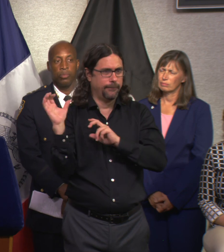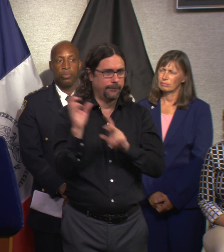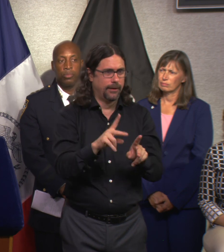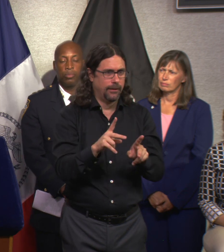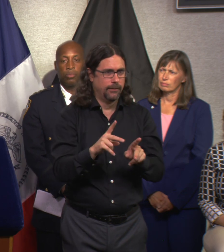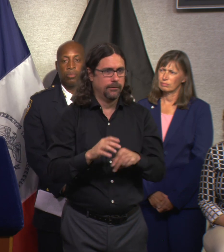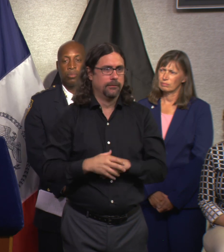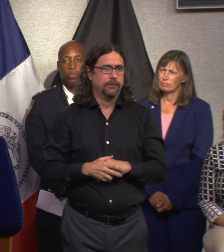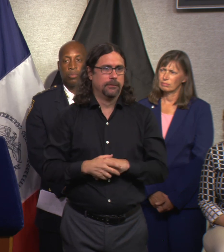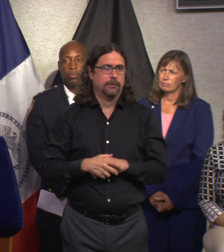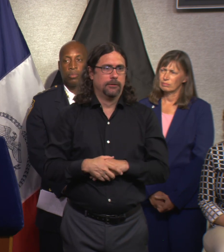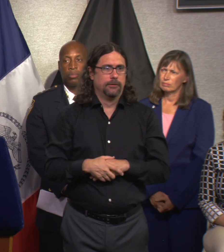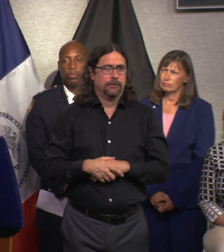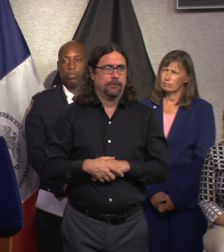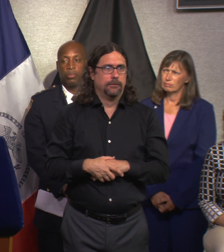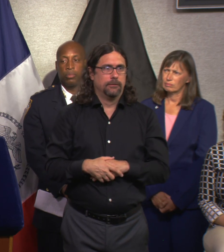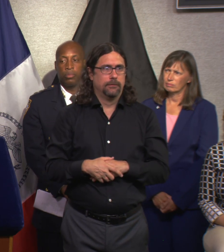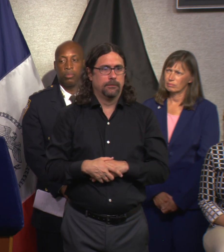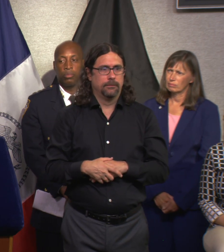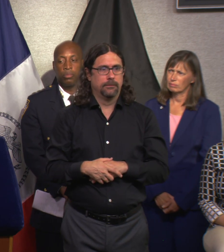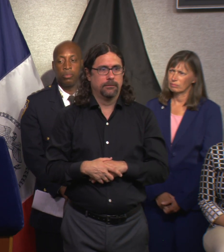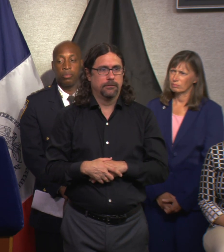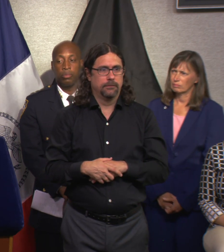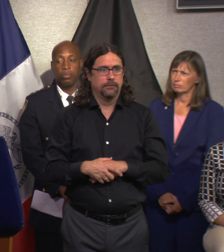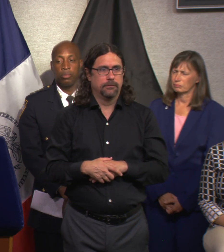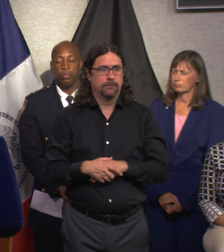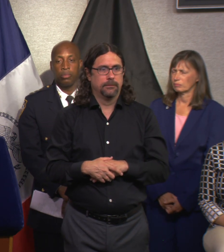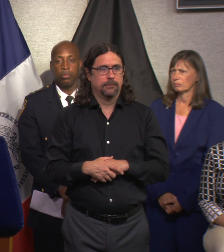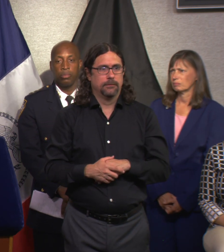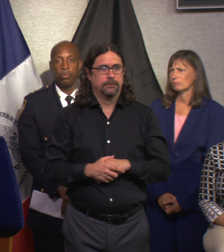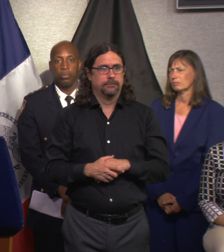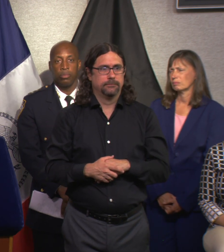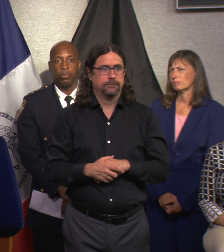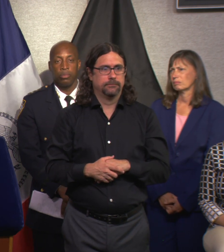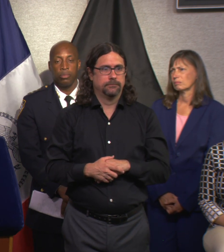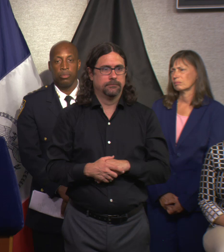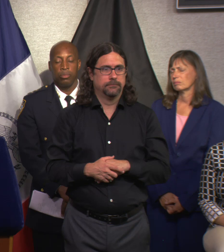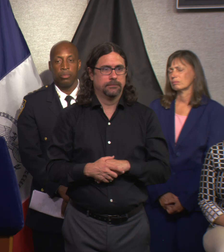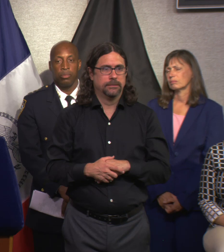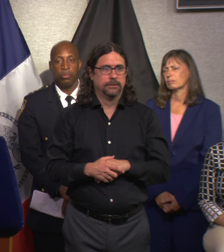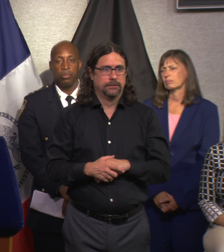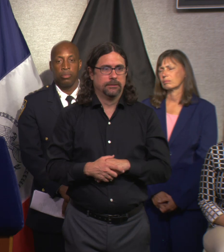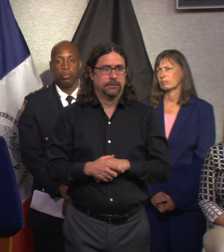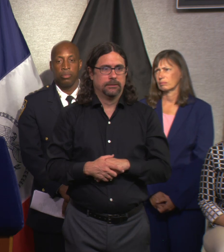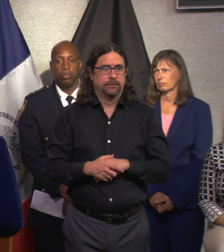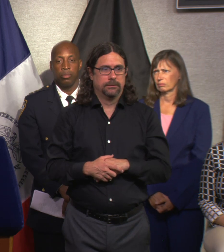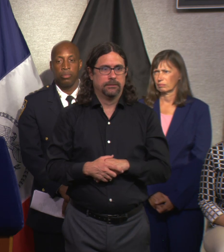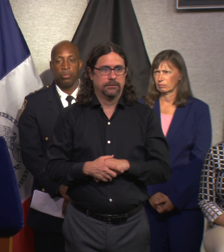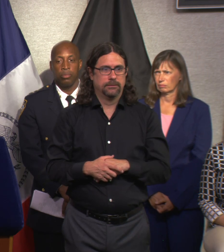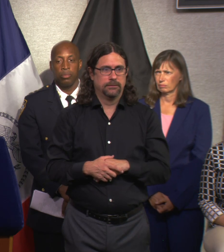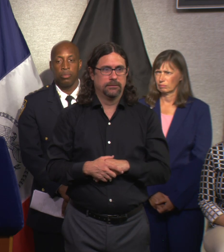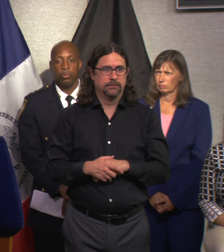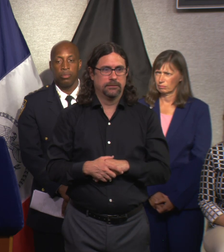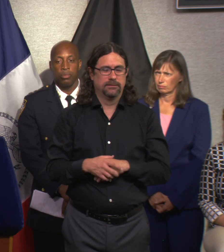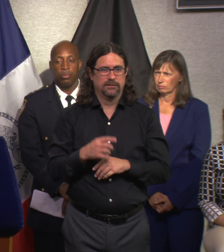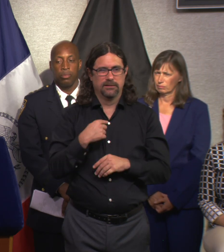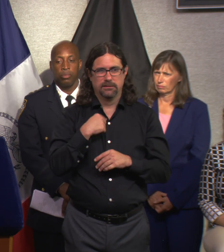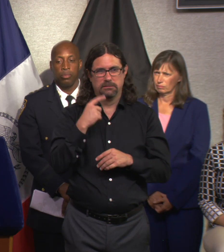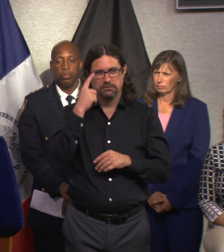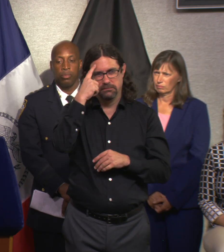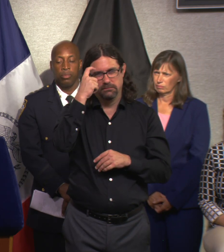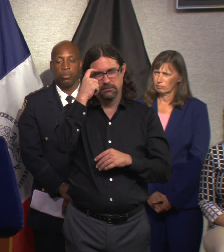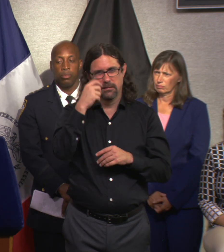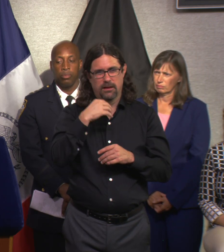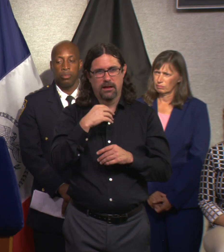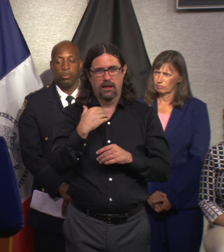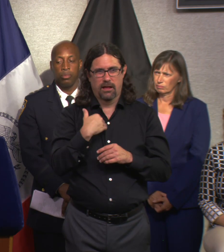It's just not. I do believe they have a lot of redundancy in their system. I do believe they don't want to see a blackout, but I'm not happy